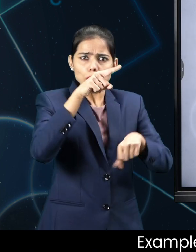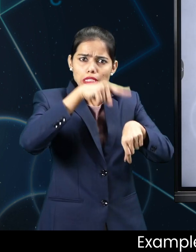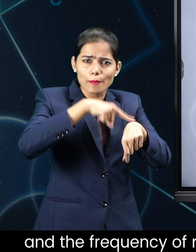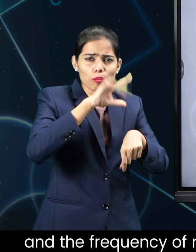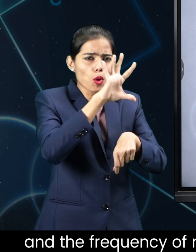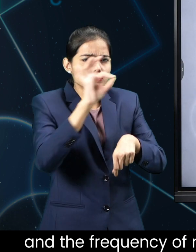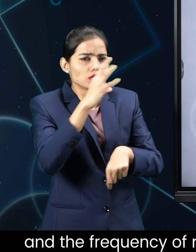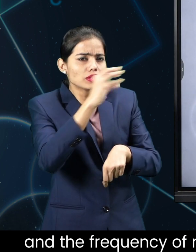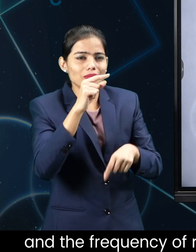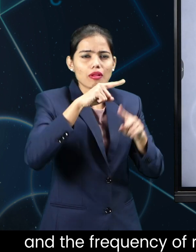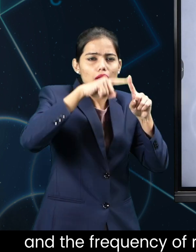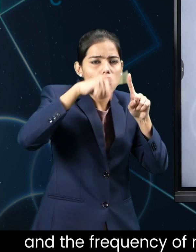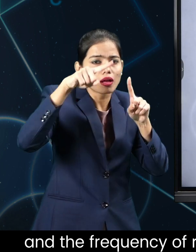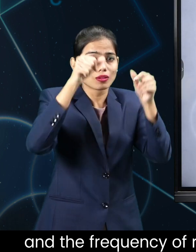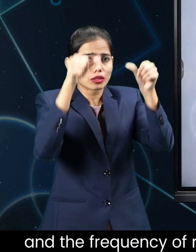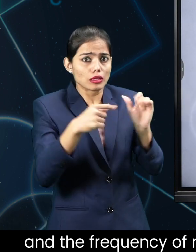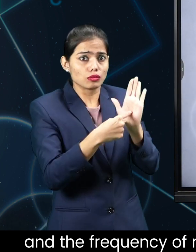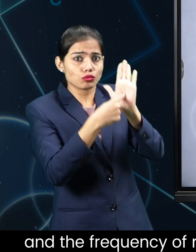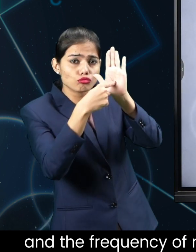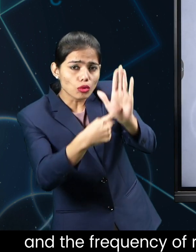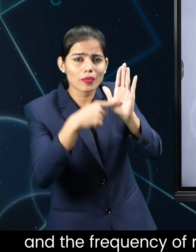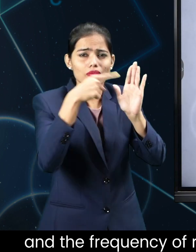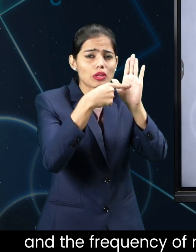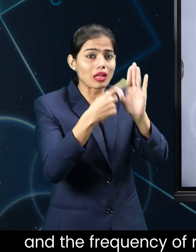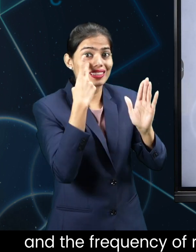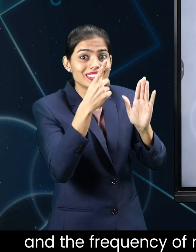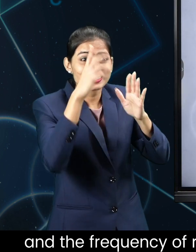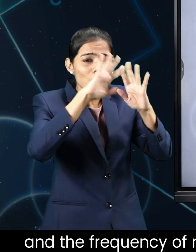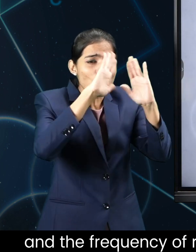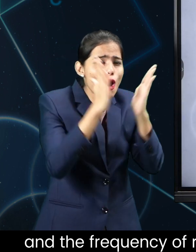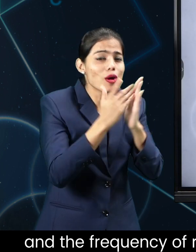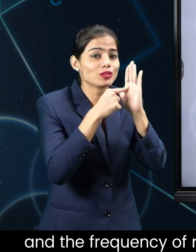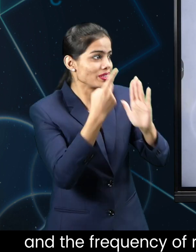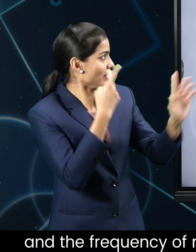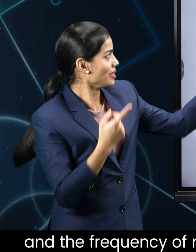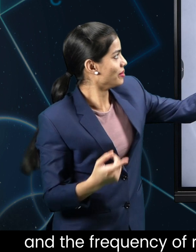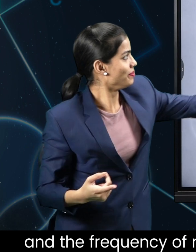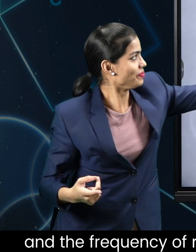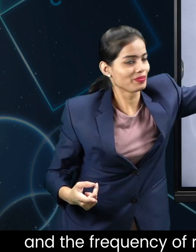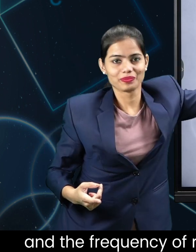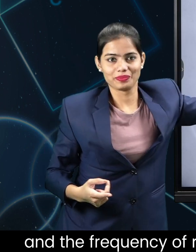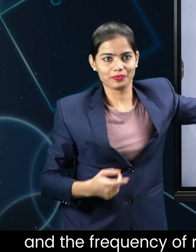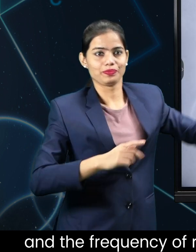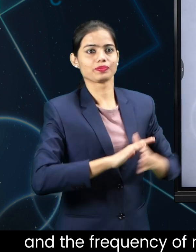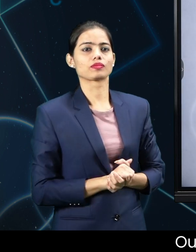times and the frequency of result was recorded as shown in the table below.